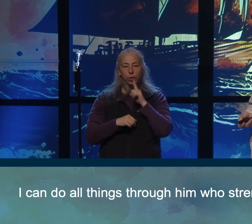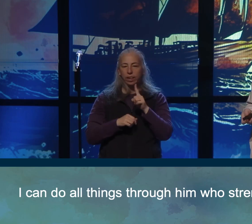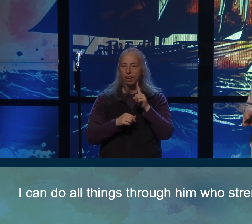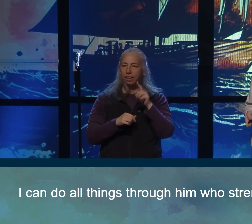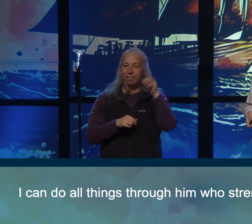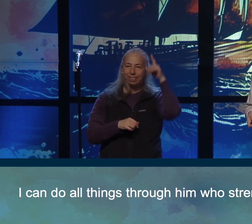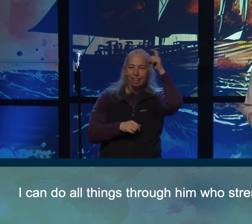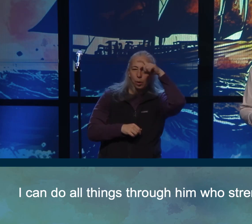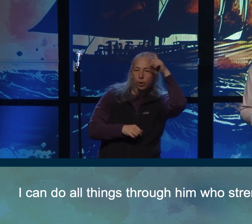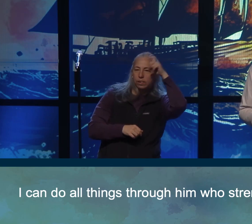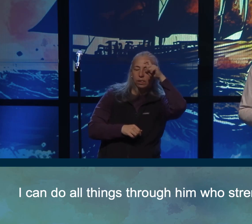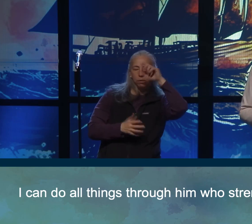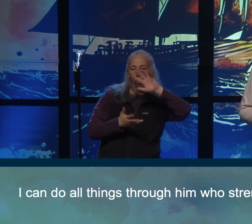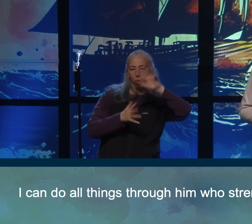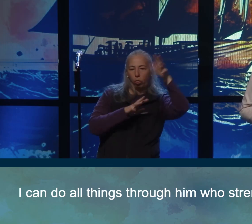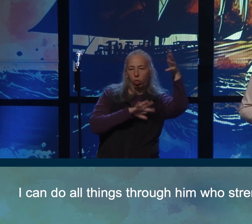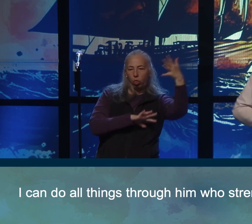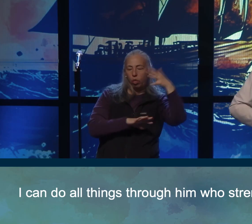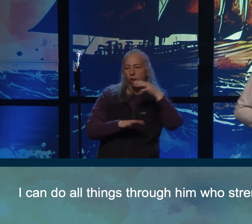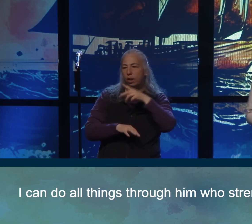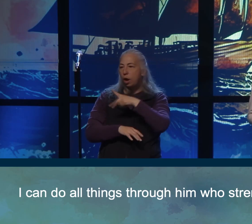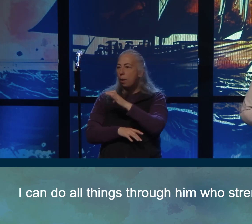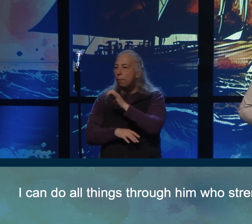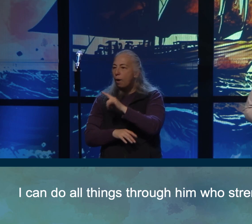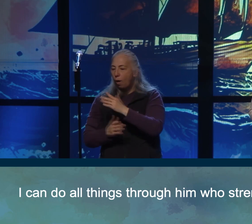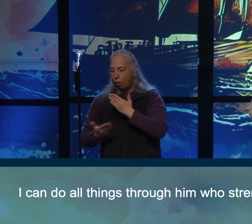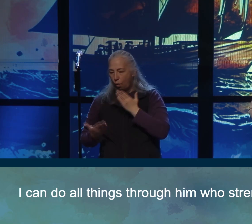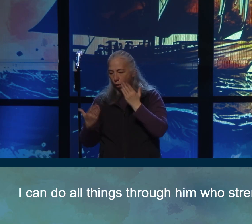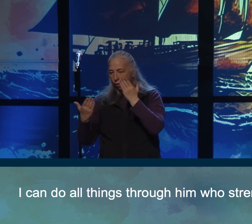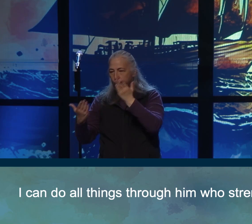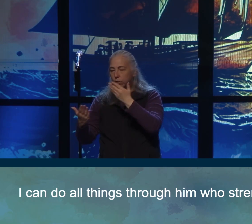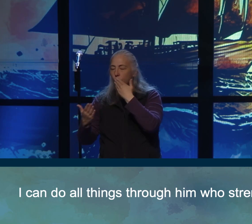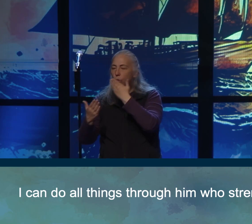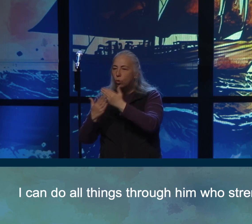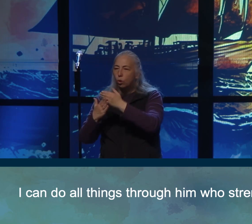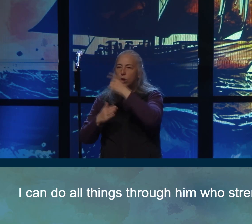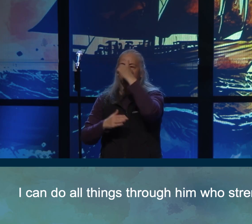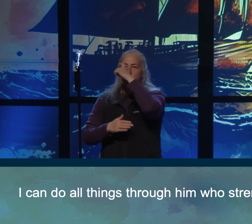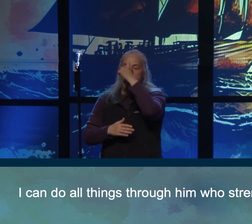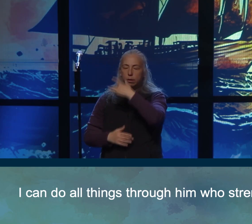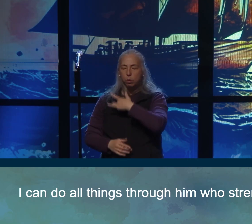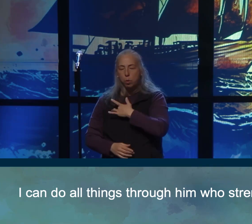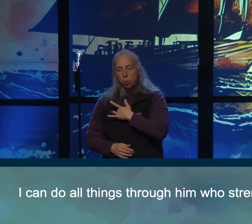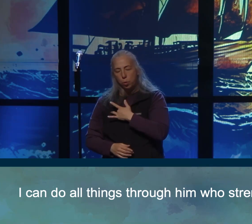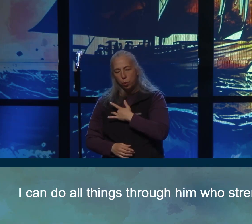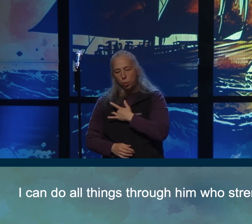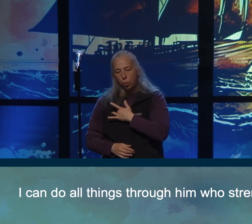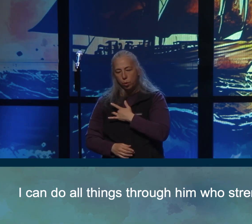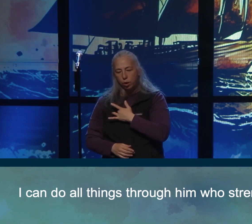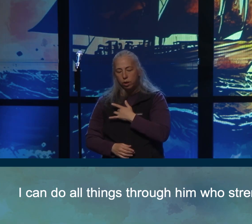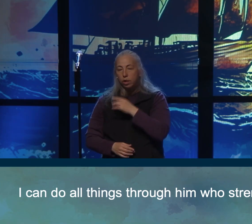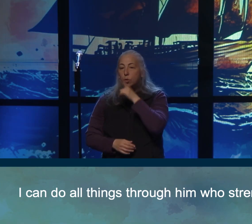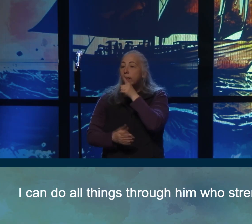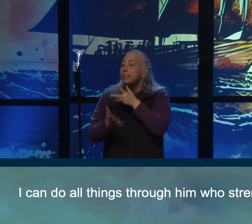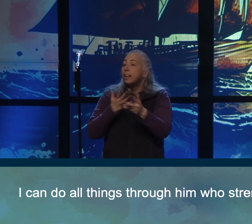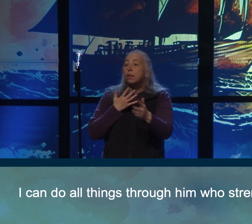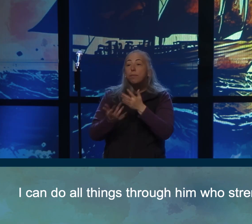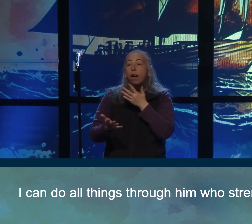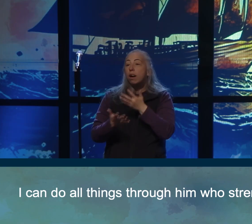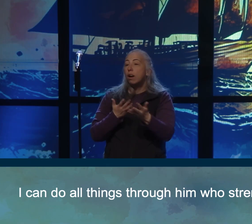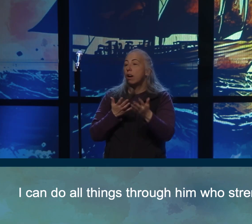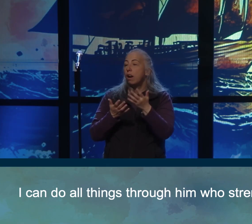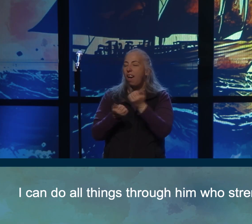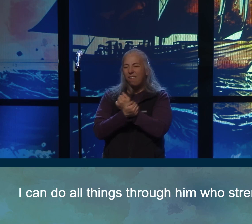the wisdom that Paul's offering the human experience. That no matter what you go through, no matter